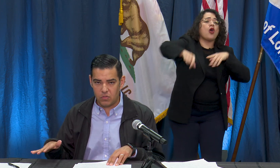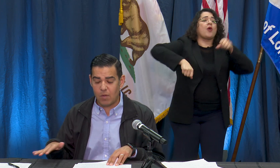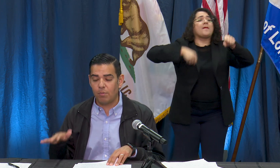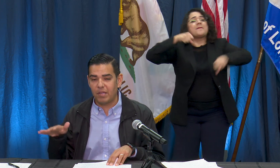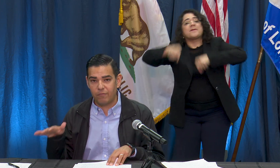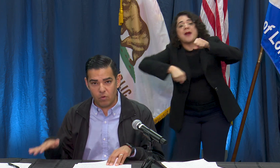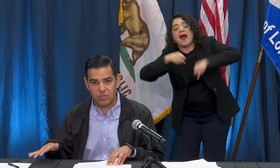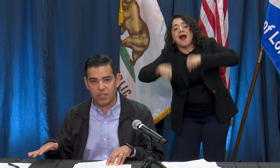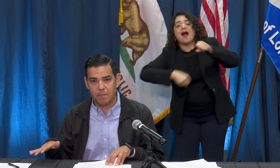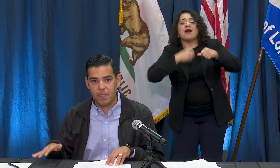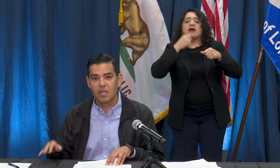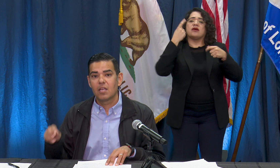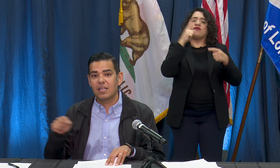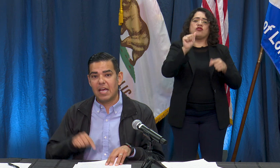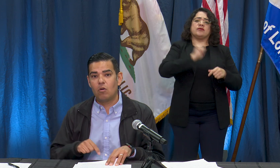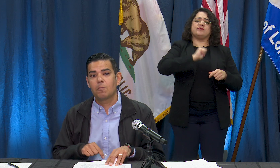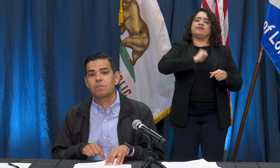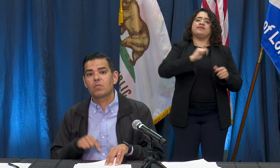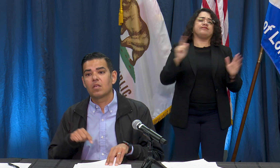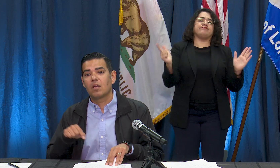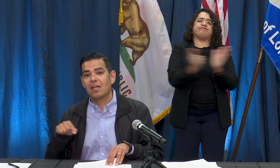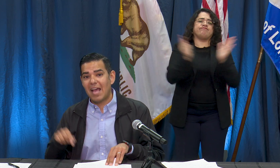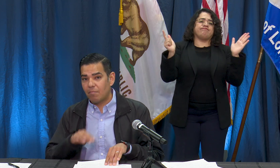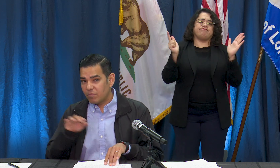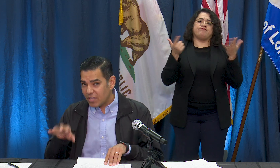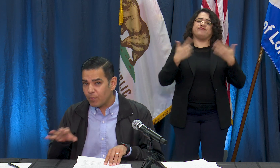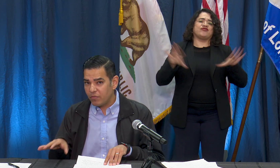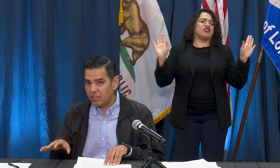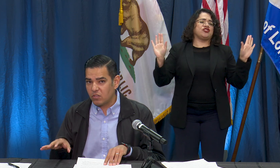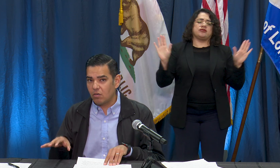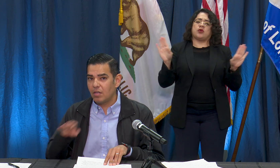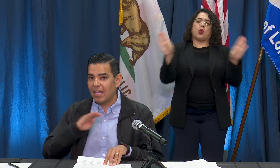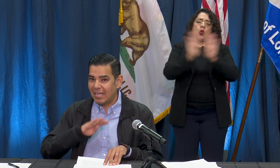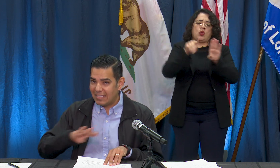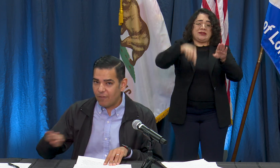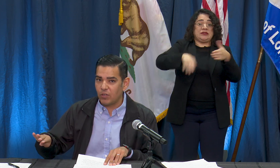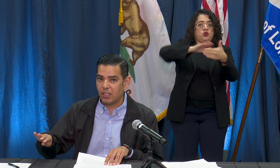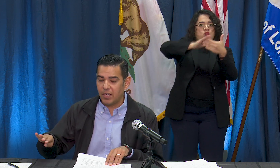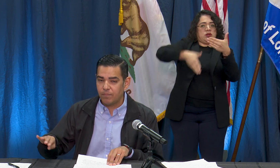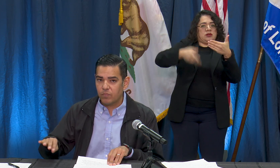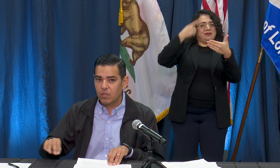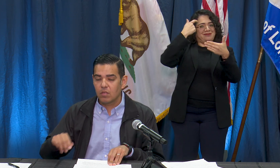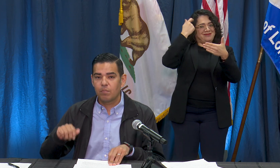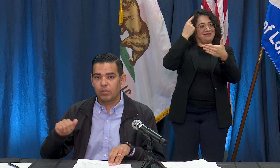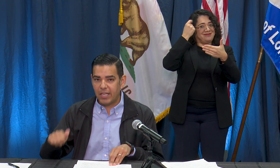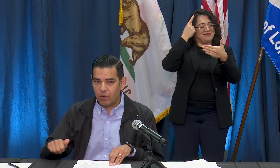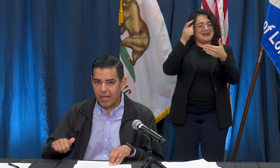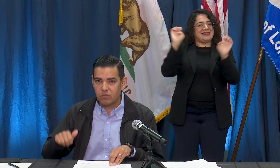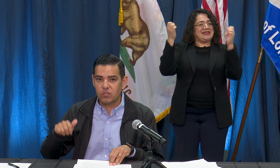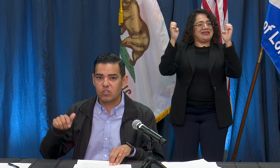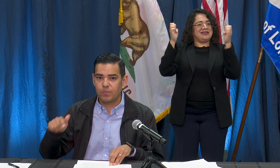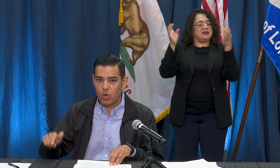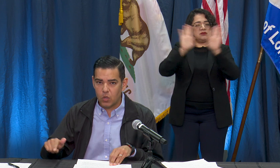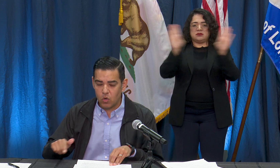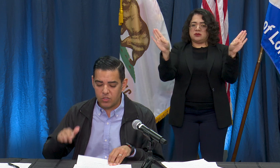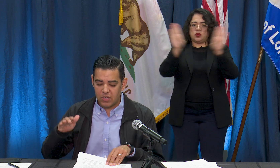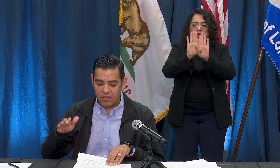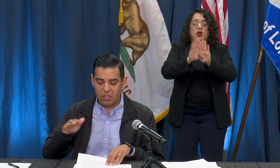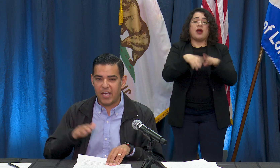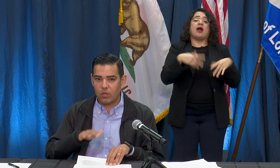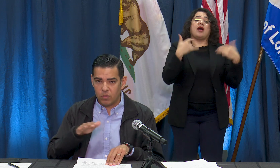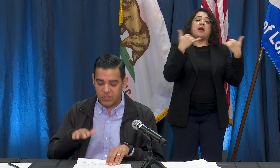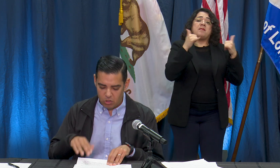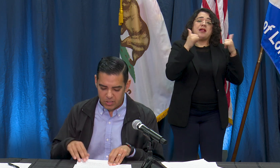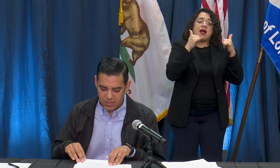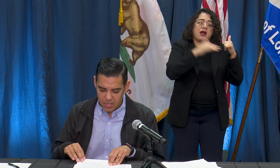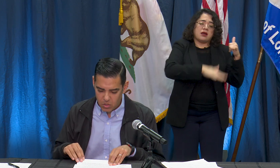be closed and we'll be enforcing. Now, separate of Easter and indefinitely, playgrounds, sport courts, and